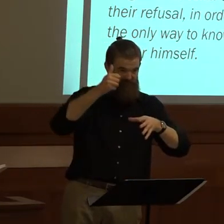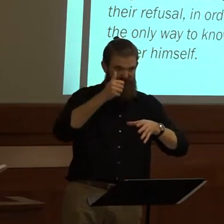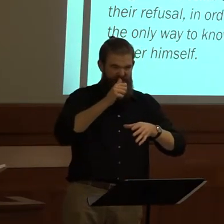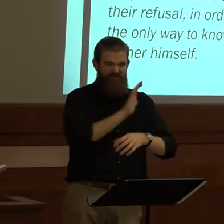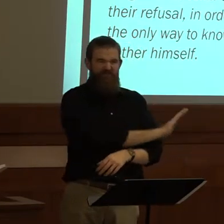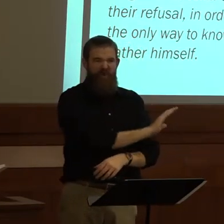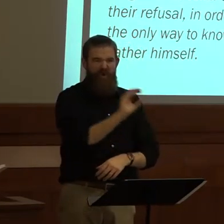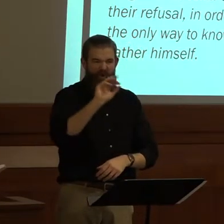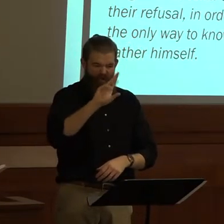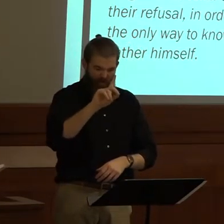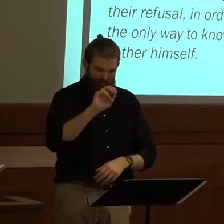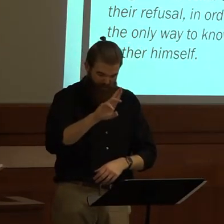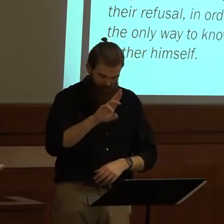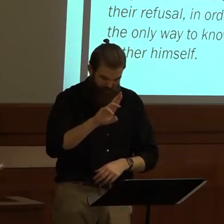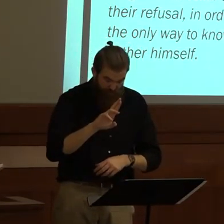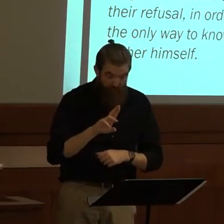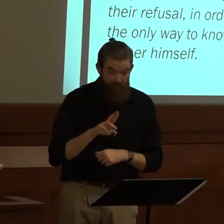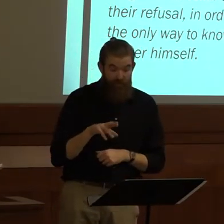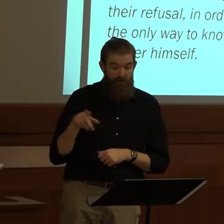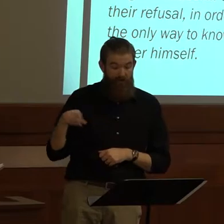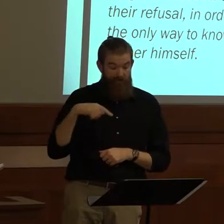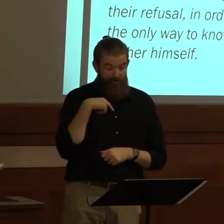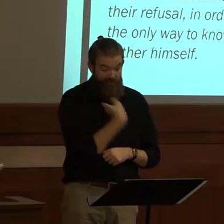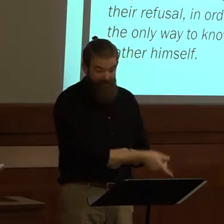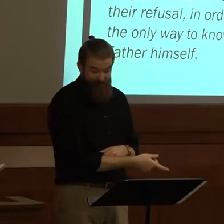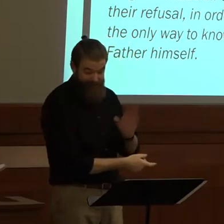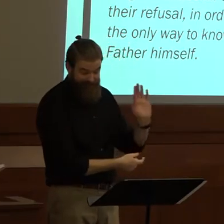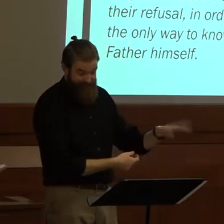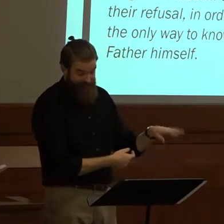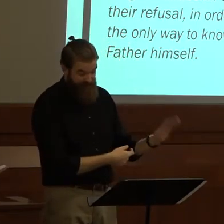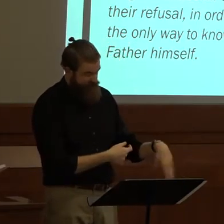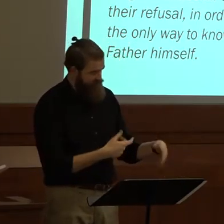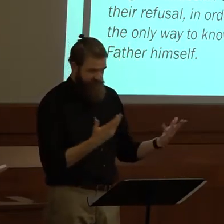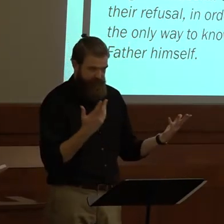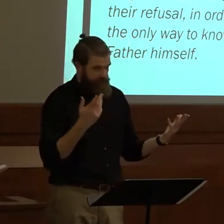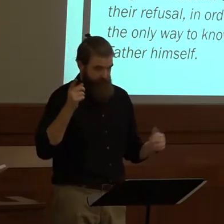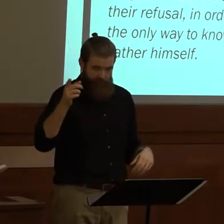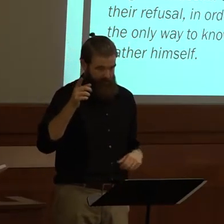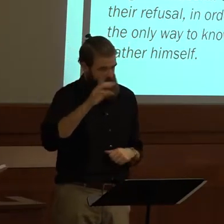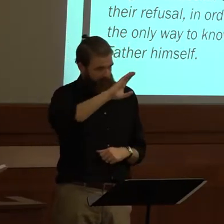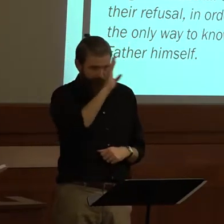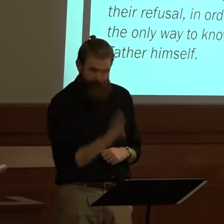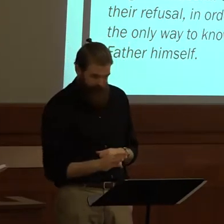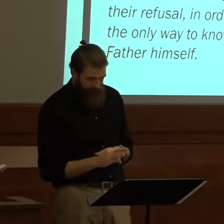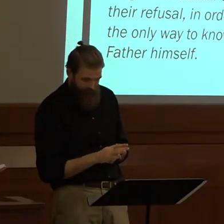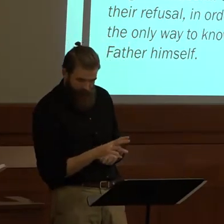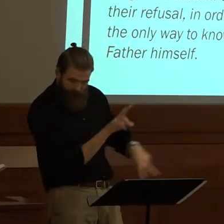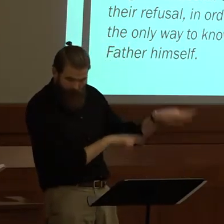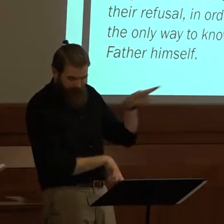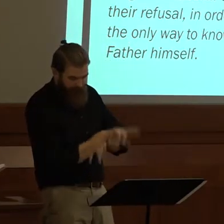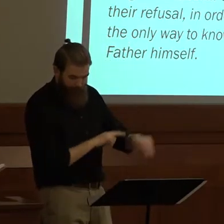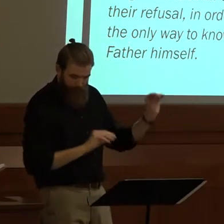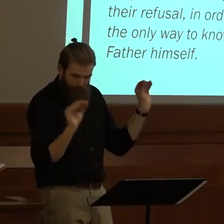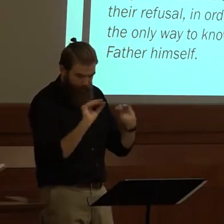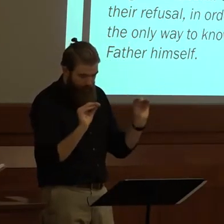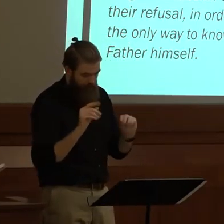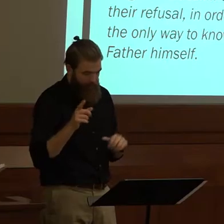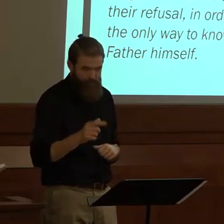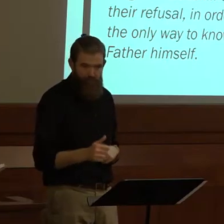Not having seen me, they based their decision on generalities. If the Roman congregations persist in their